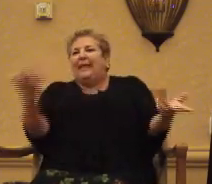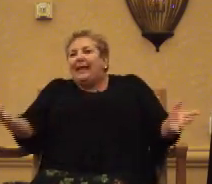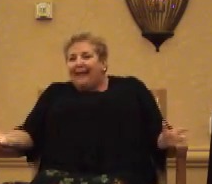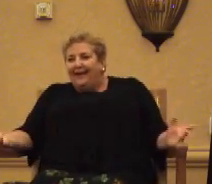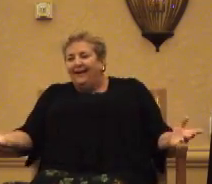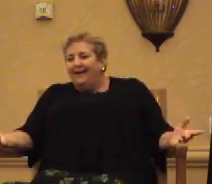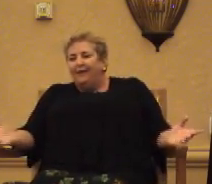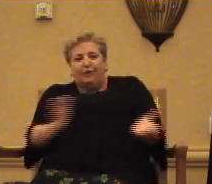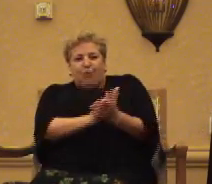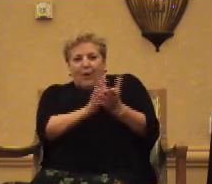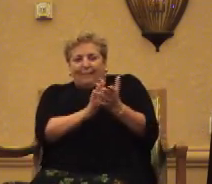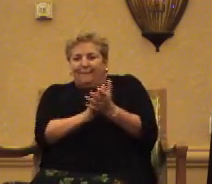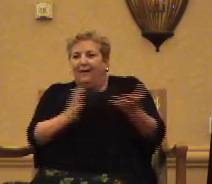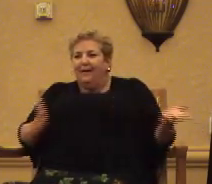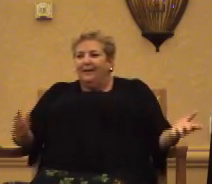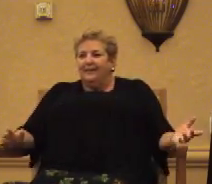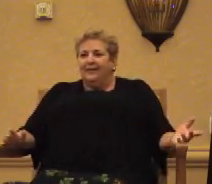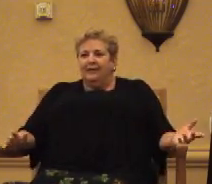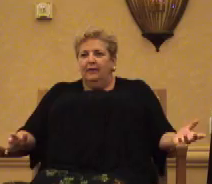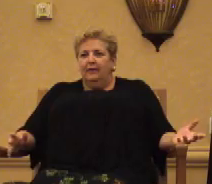It kind of makes you want to go out and do it again.